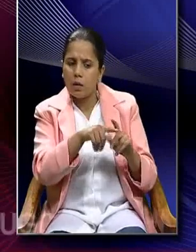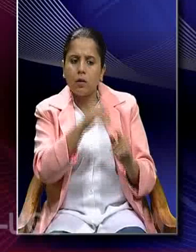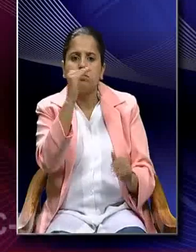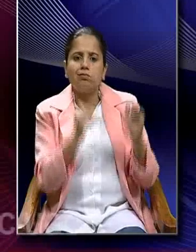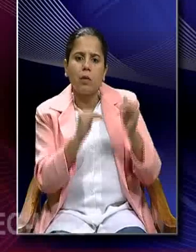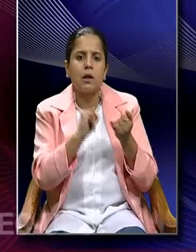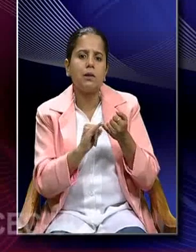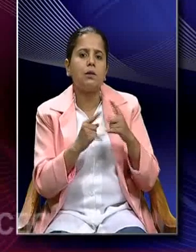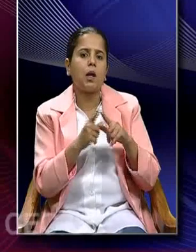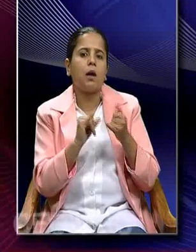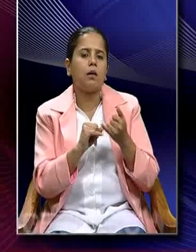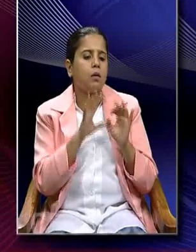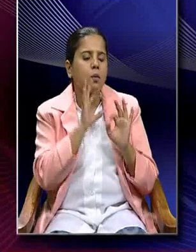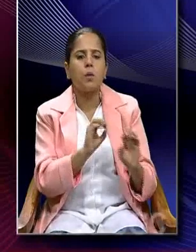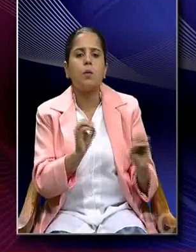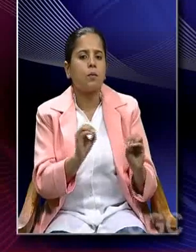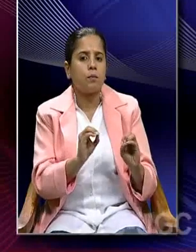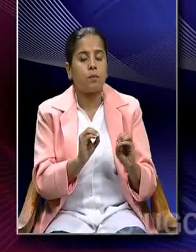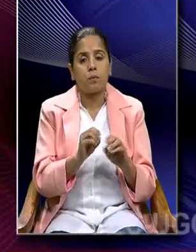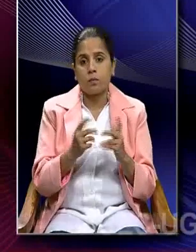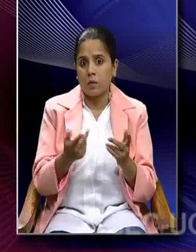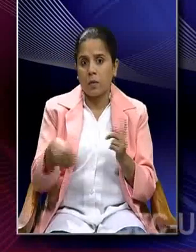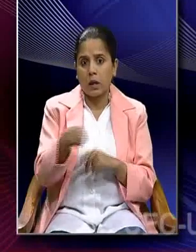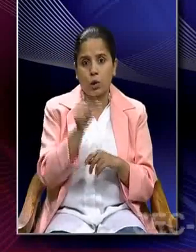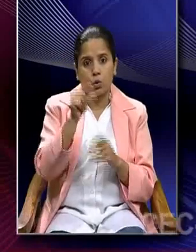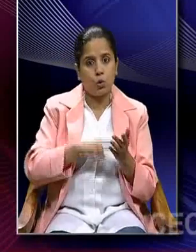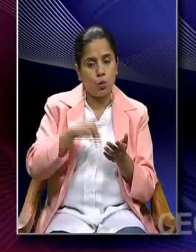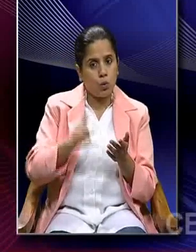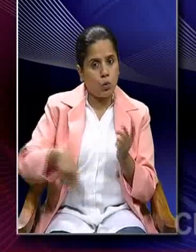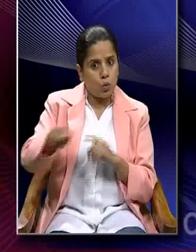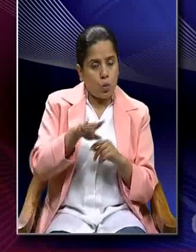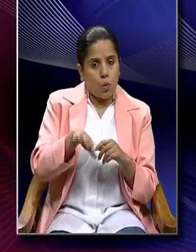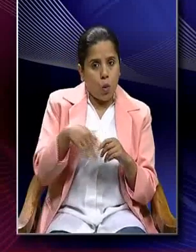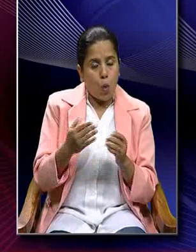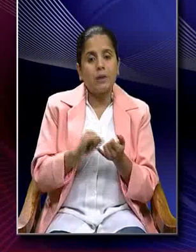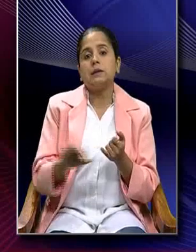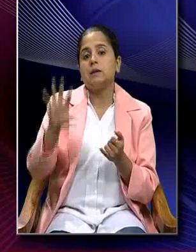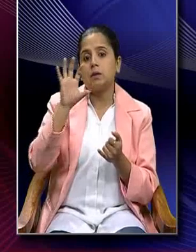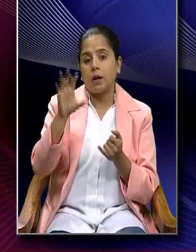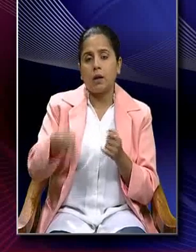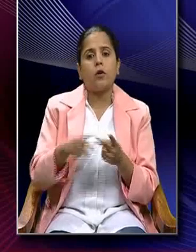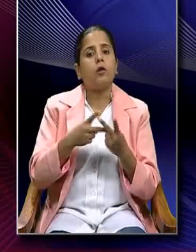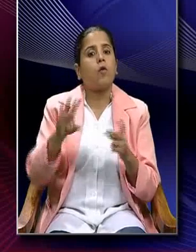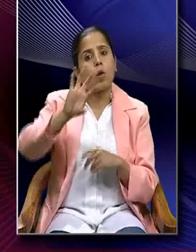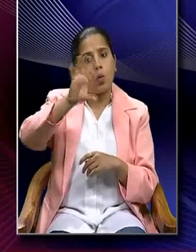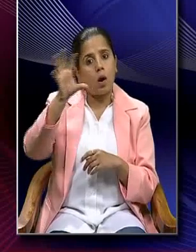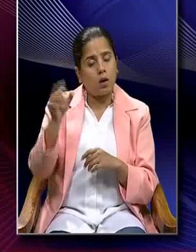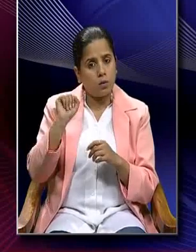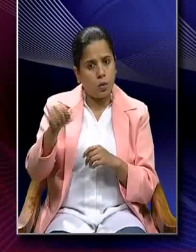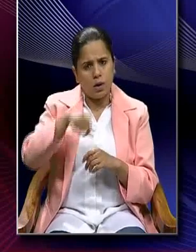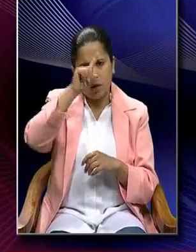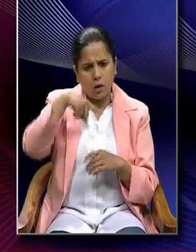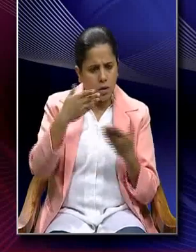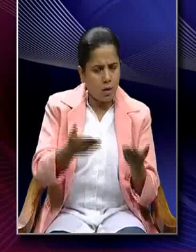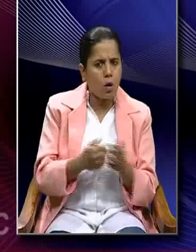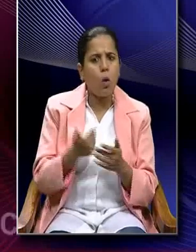the girl child. So when the UN or when the states of different countries, whether it's India or whether